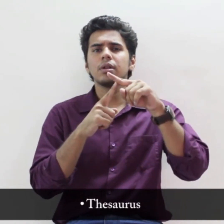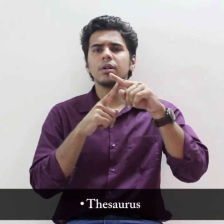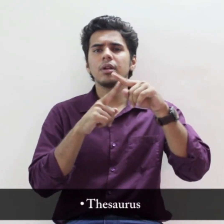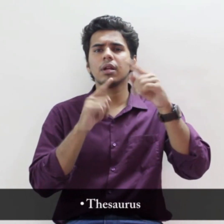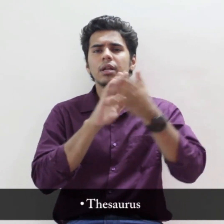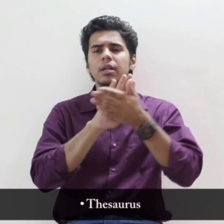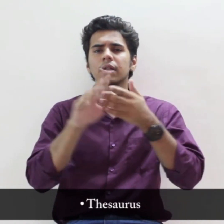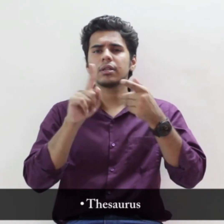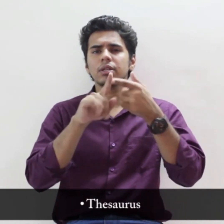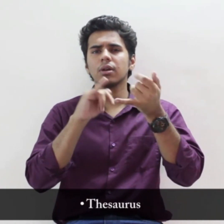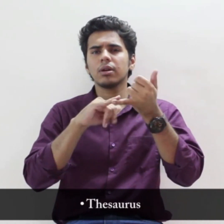thesaurus,